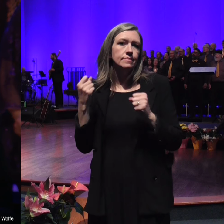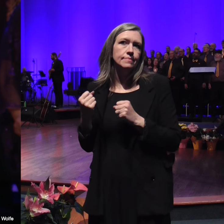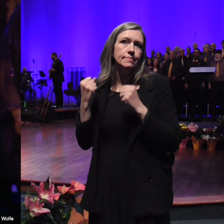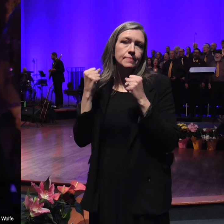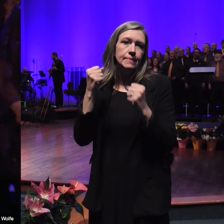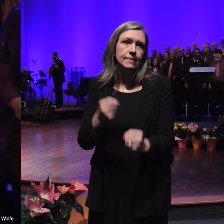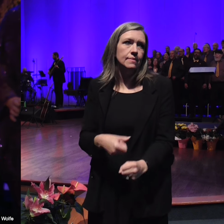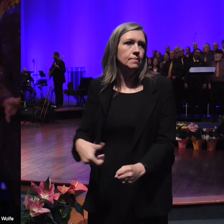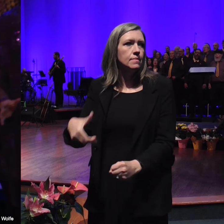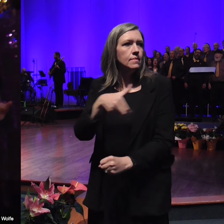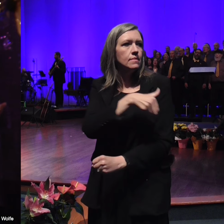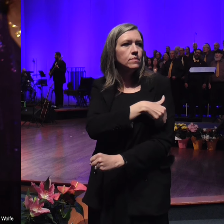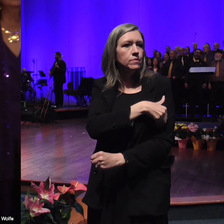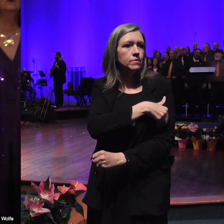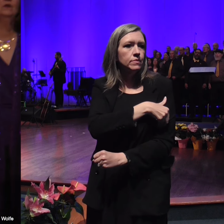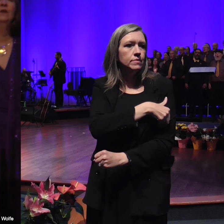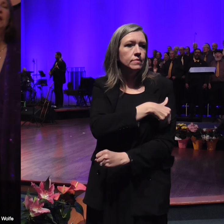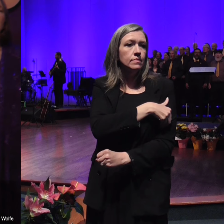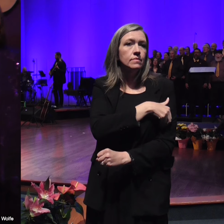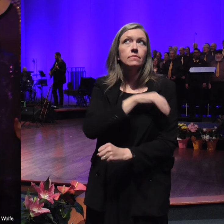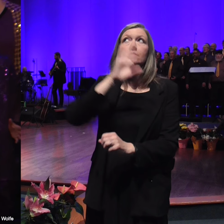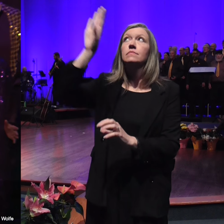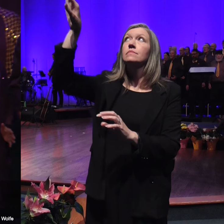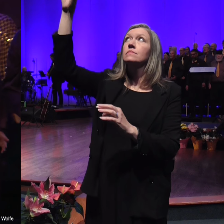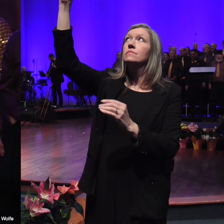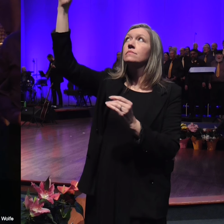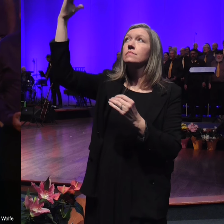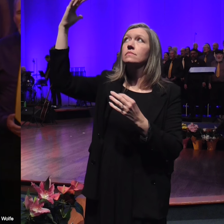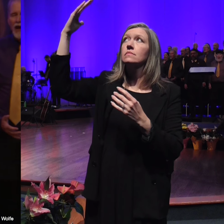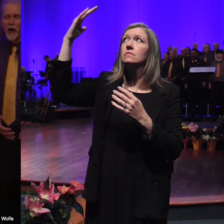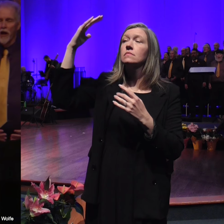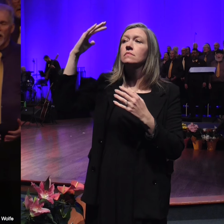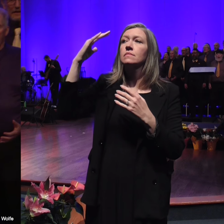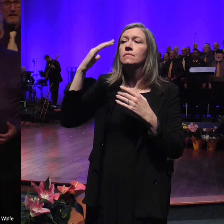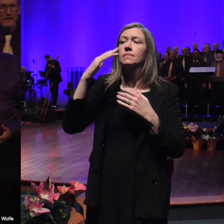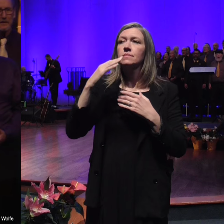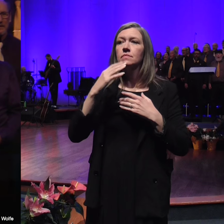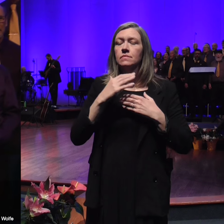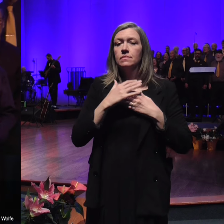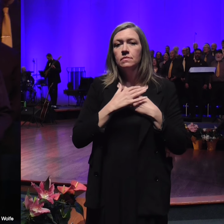feel the mighty power and the